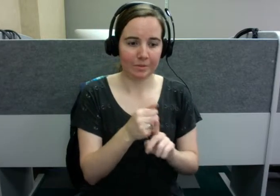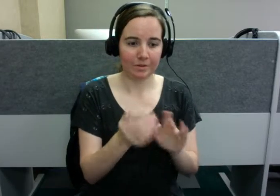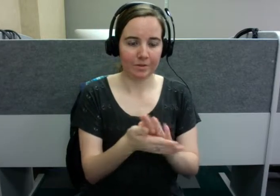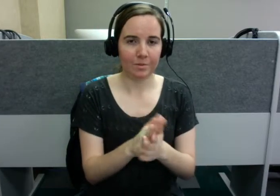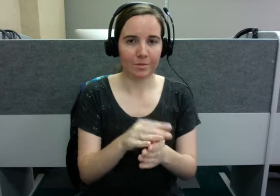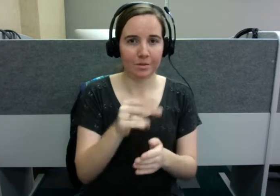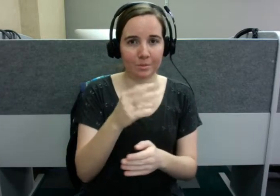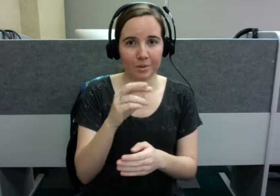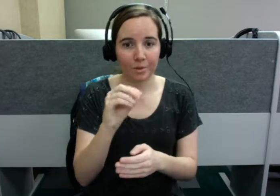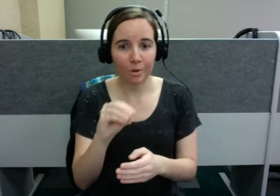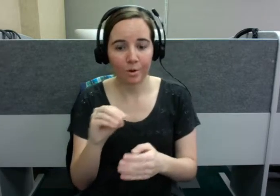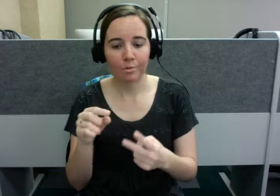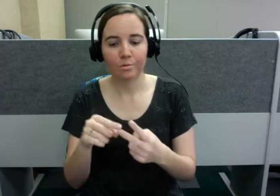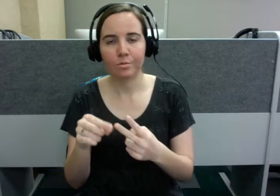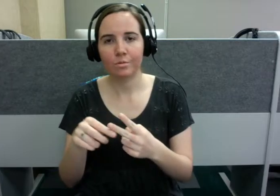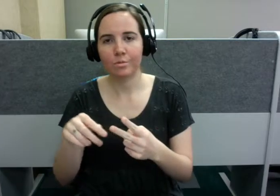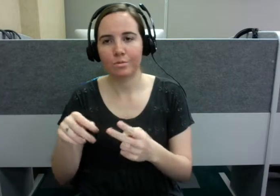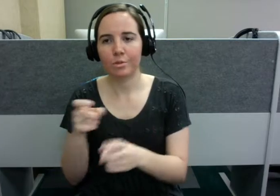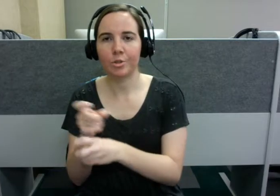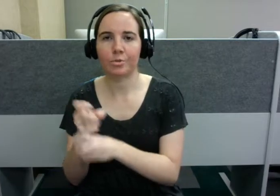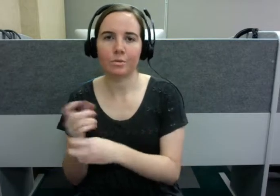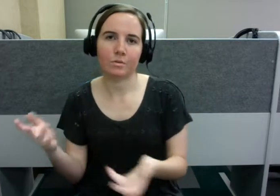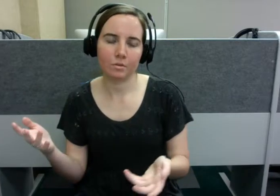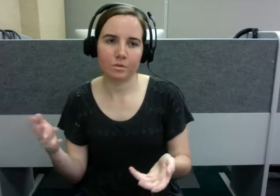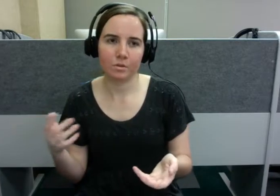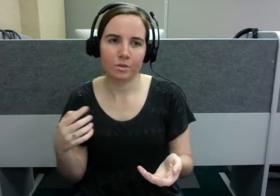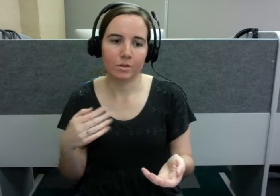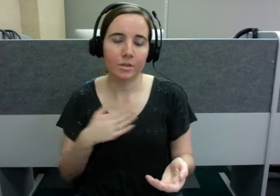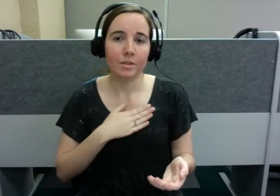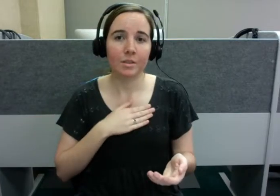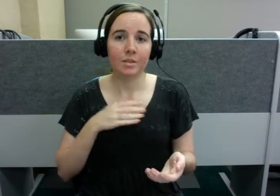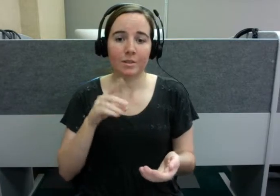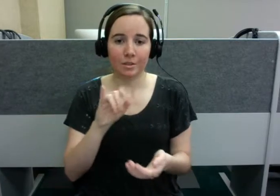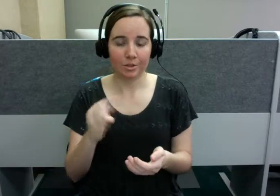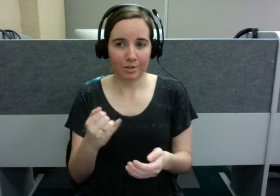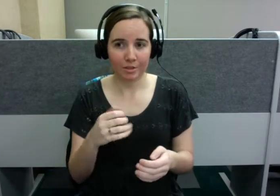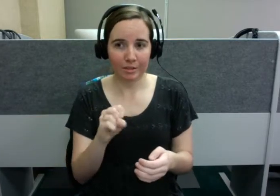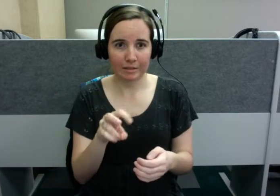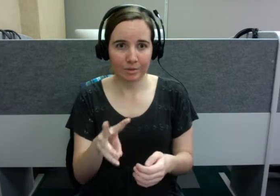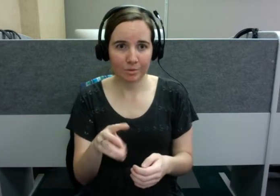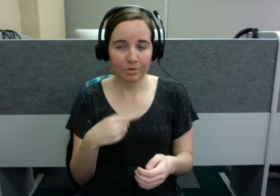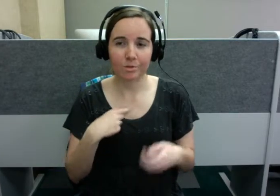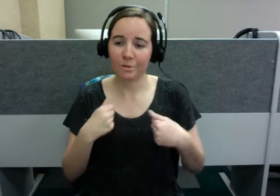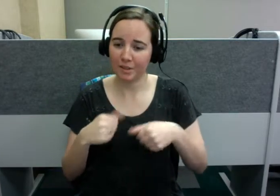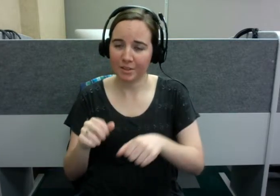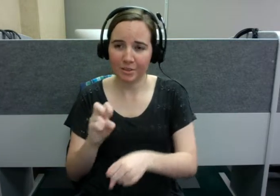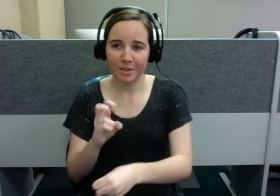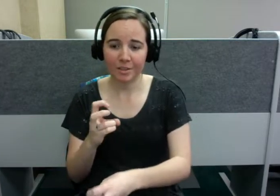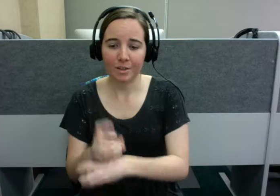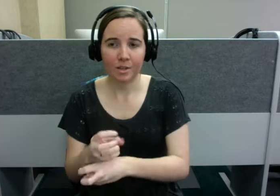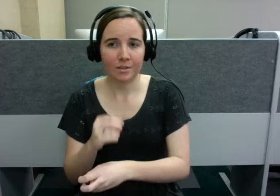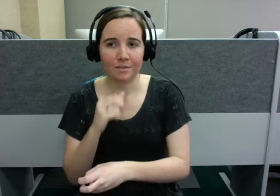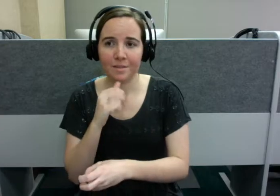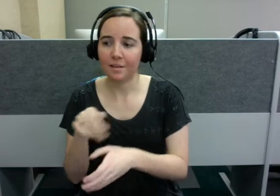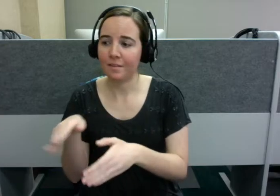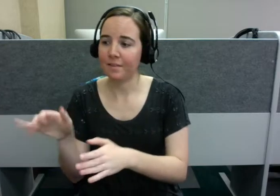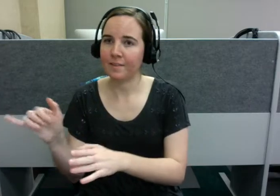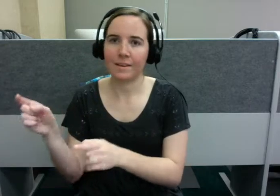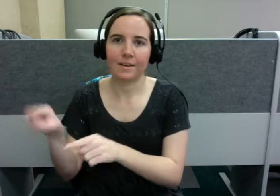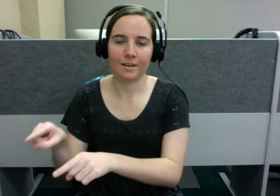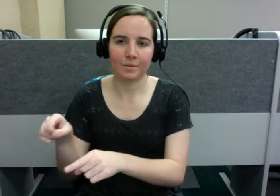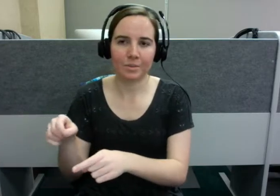We try hard on dirty jobs not to do that, which is why I do the work and I don't cheat. But we've waged this war